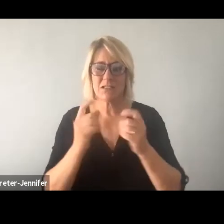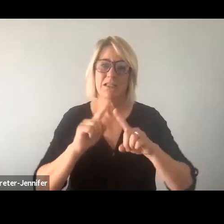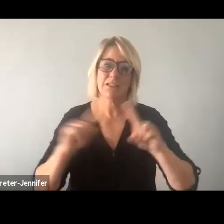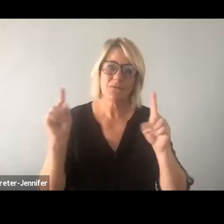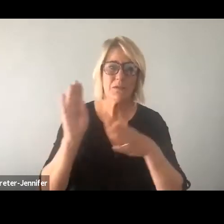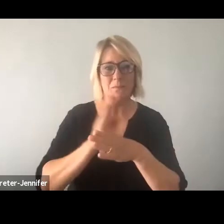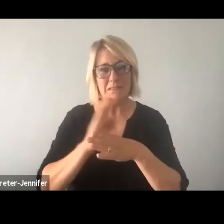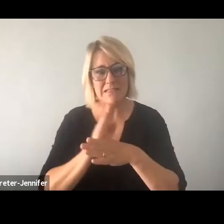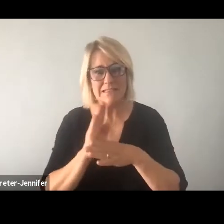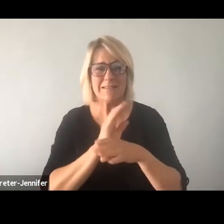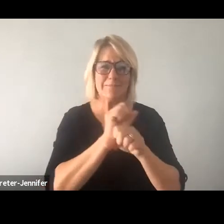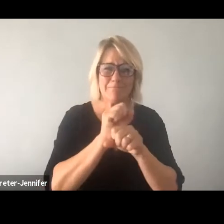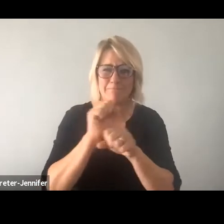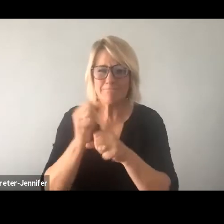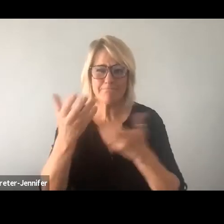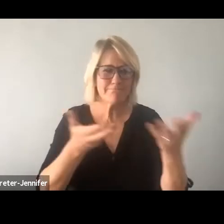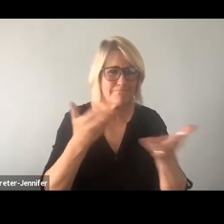businesses, universities,